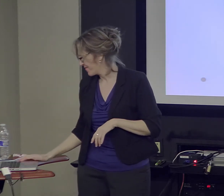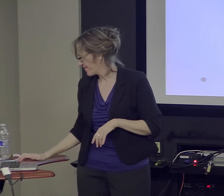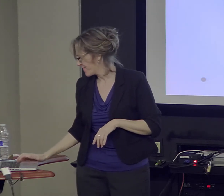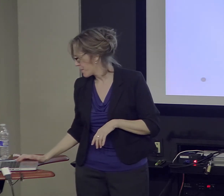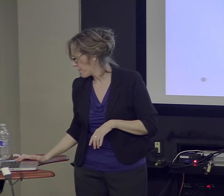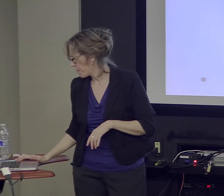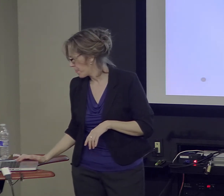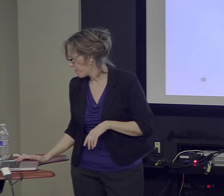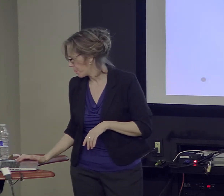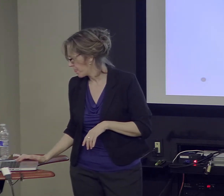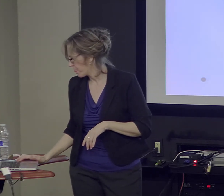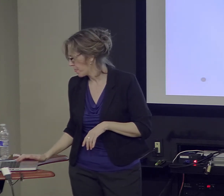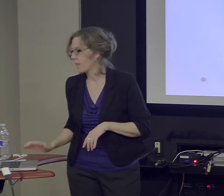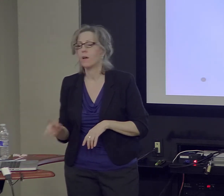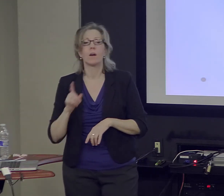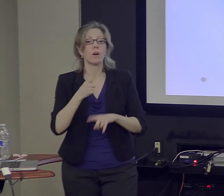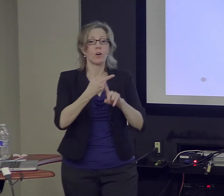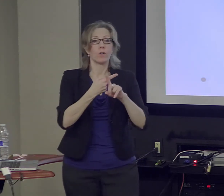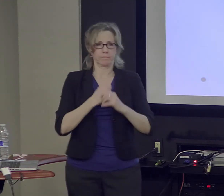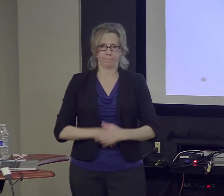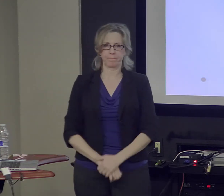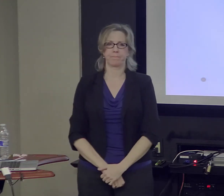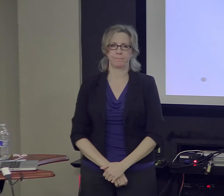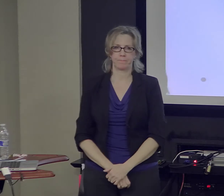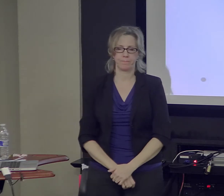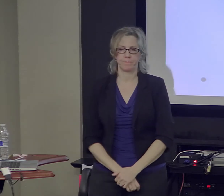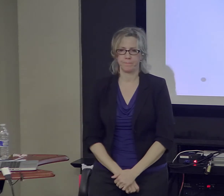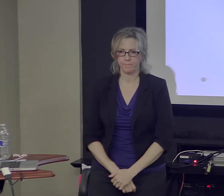also informed me that there's not enough research on this.